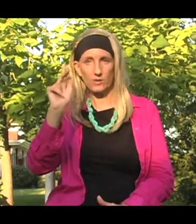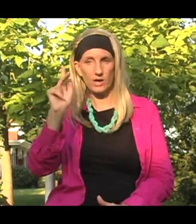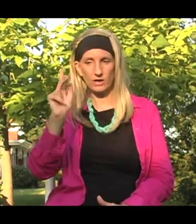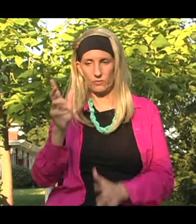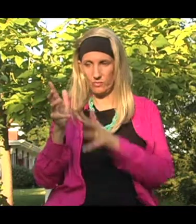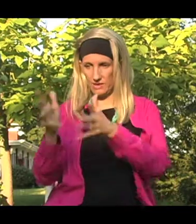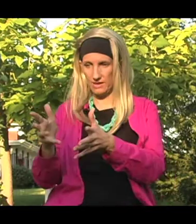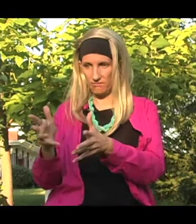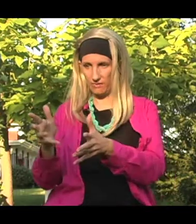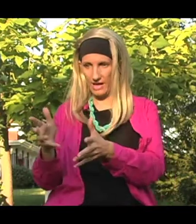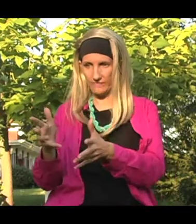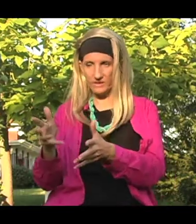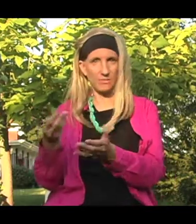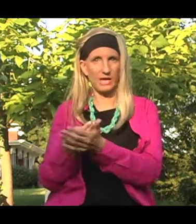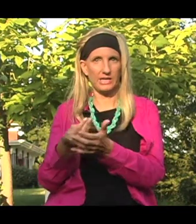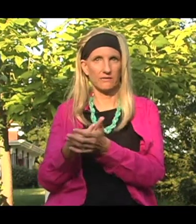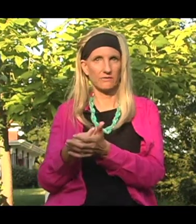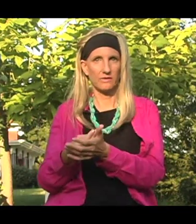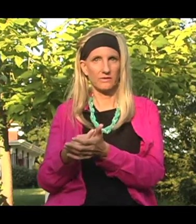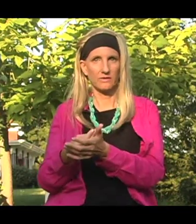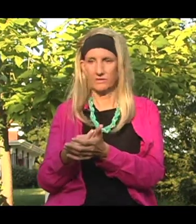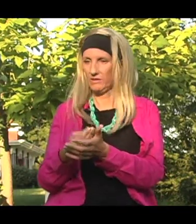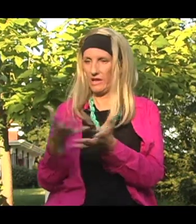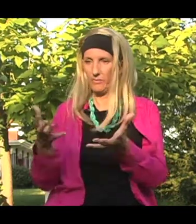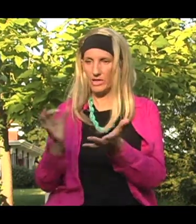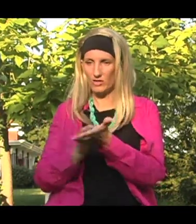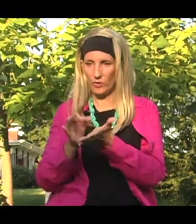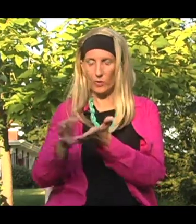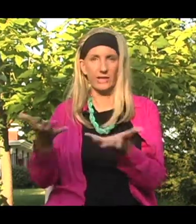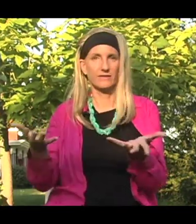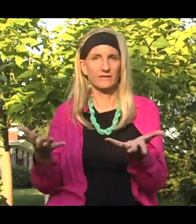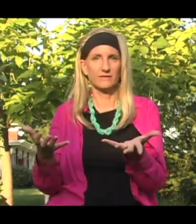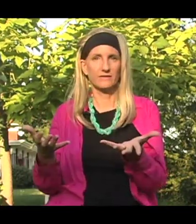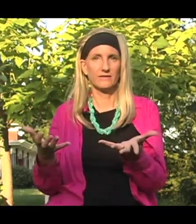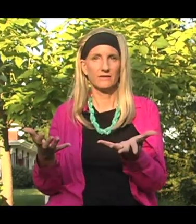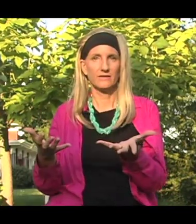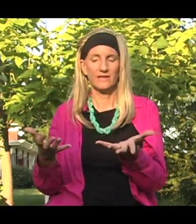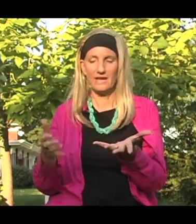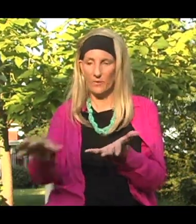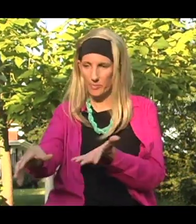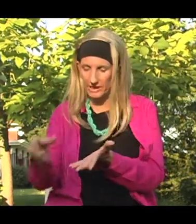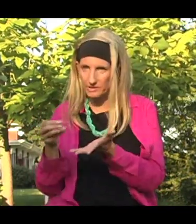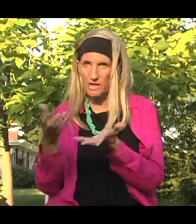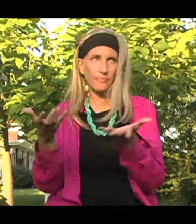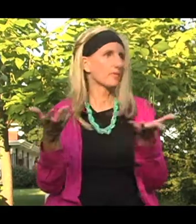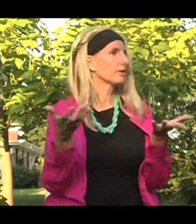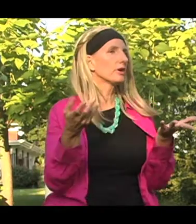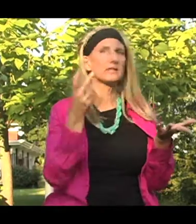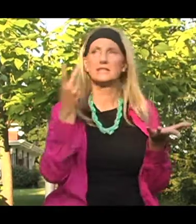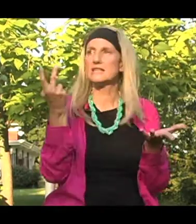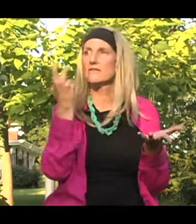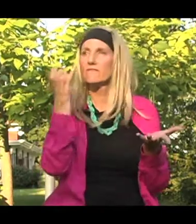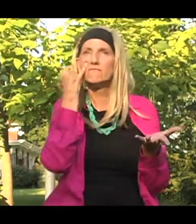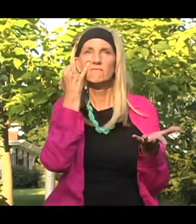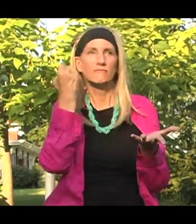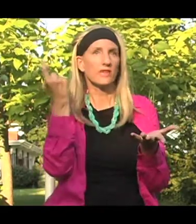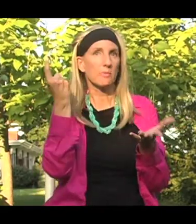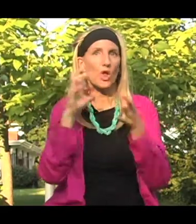sidewalk would be left some money, like a bunch of coins. And we picked them up and we looked to see if they belonged